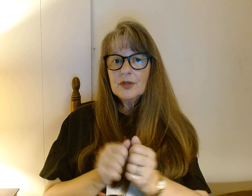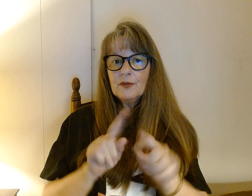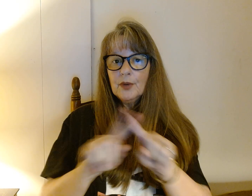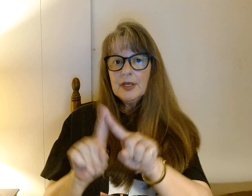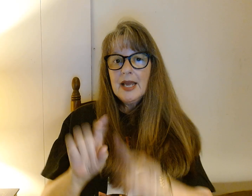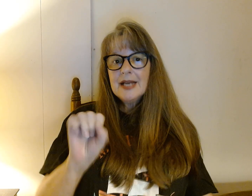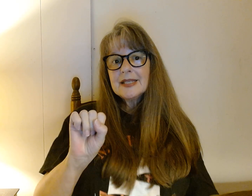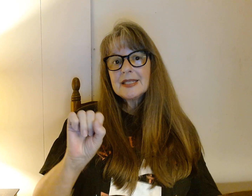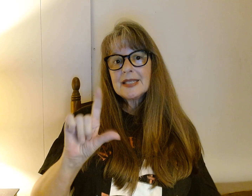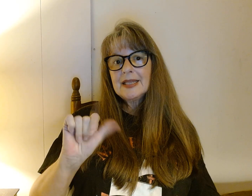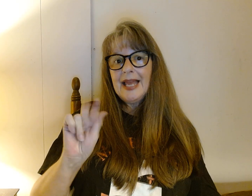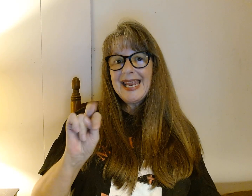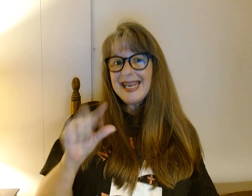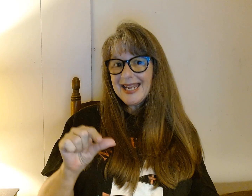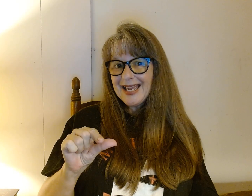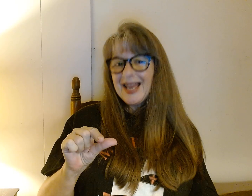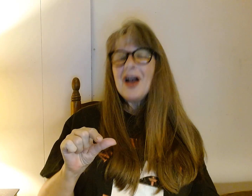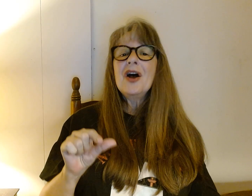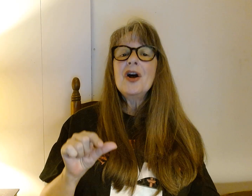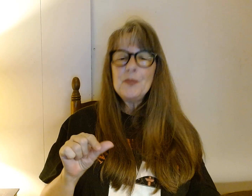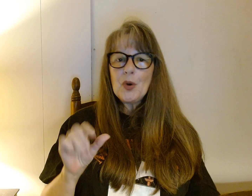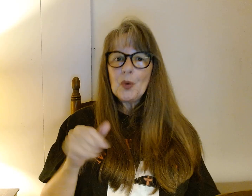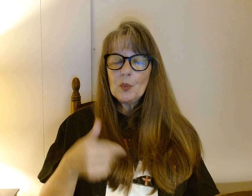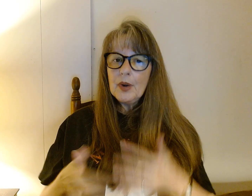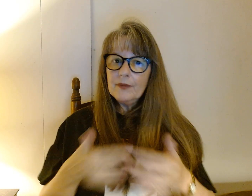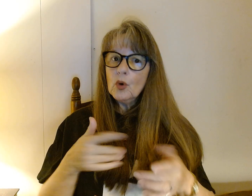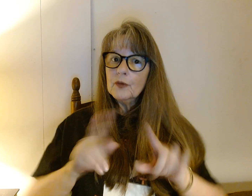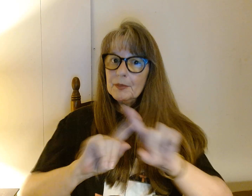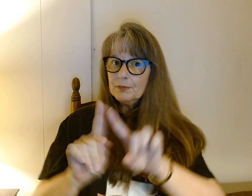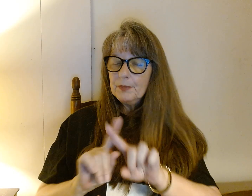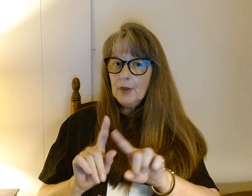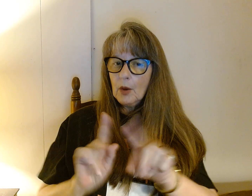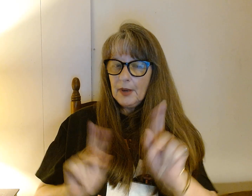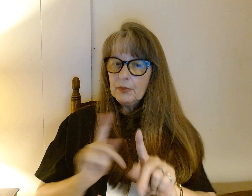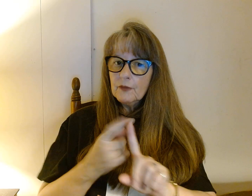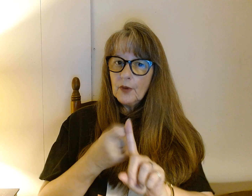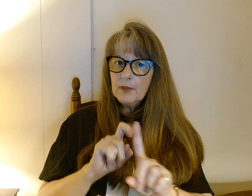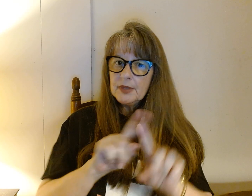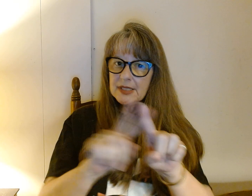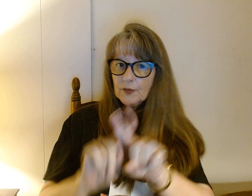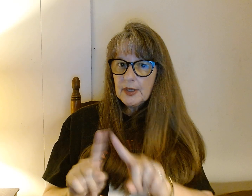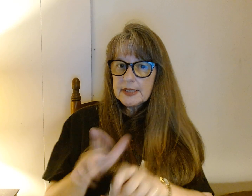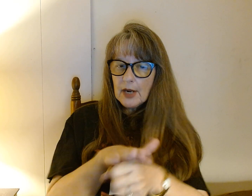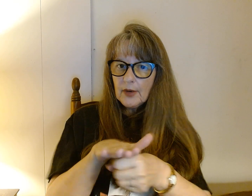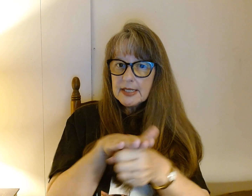different slang or whatever, or people from the different areas of the